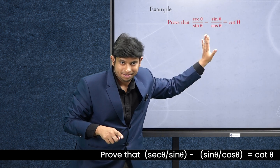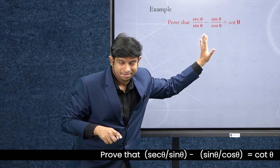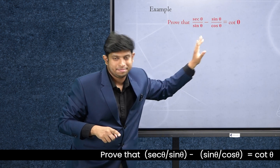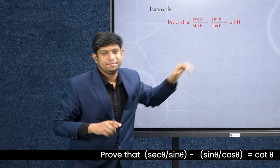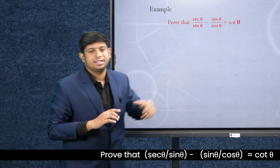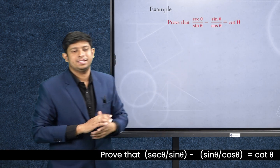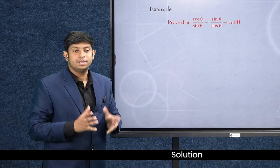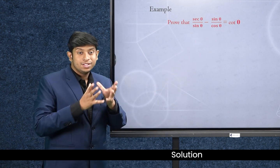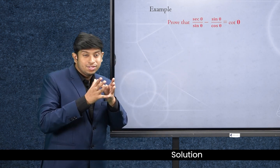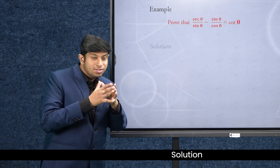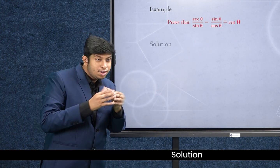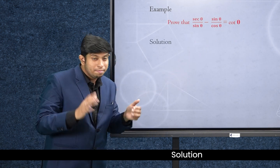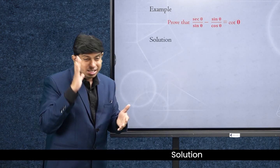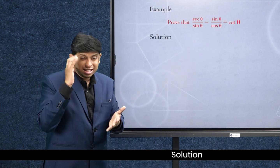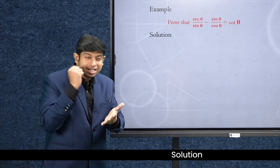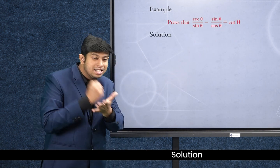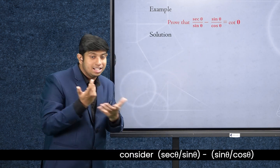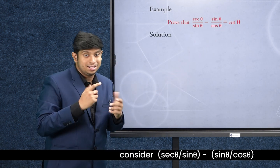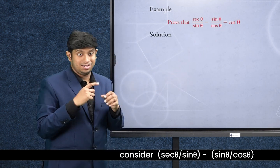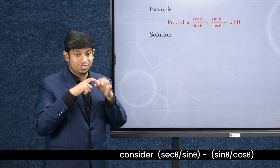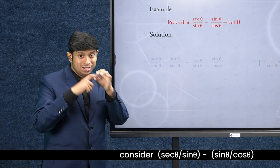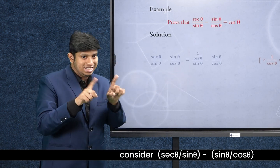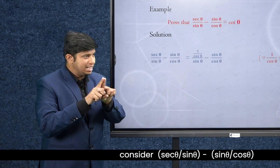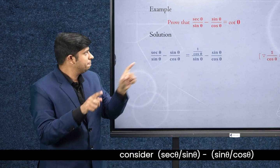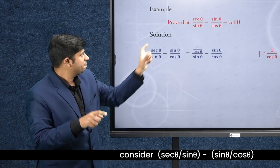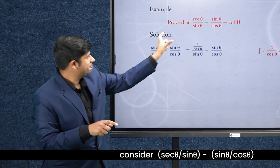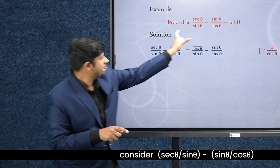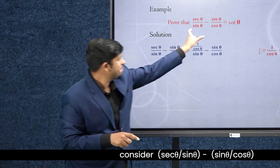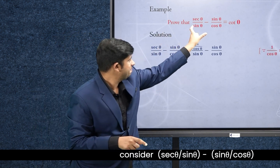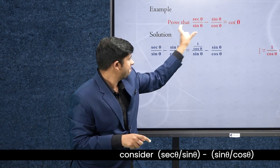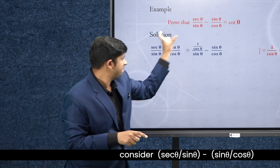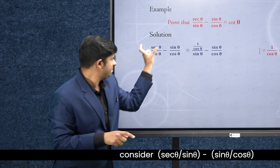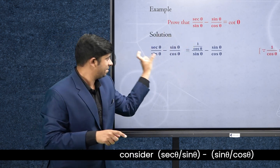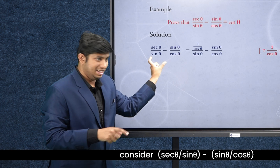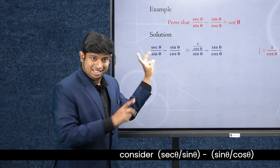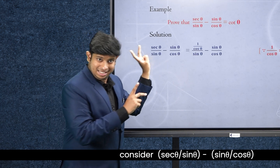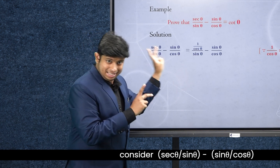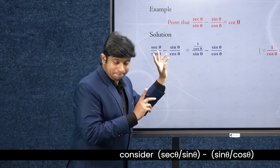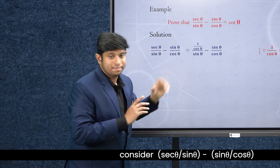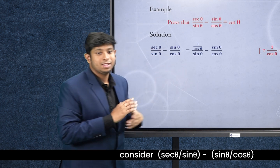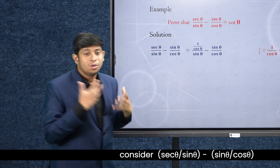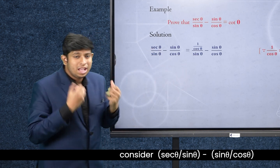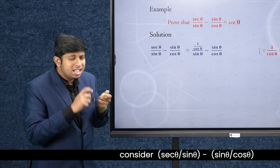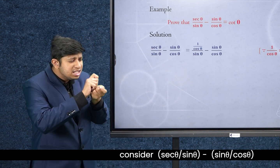cot theta. Solution. Consider secant theta by sin theta minus sin theta by cos